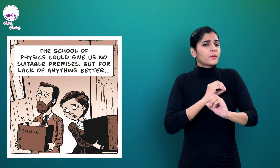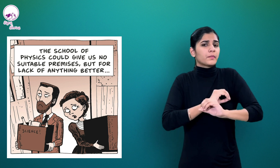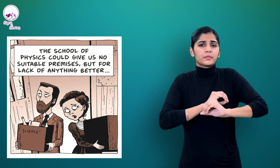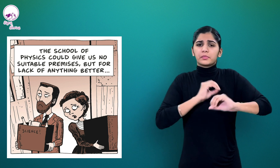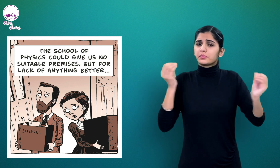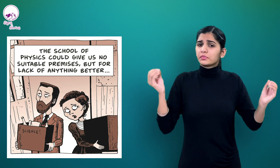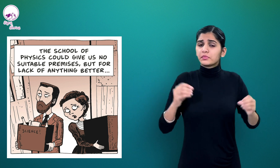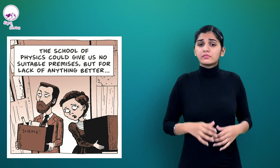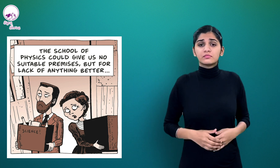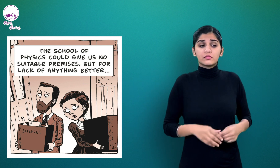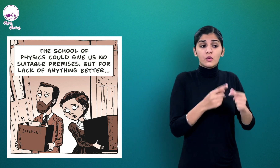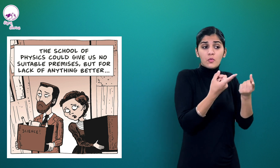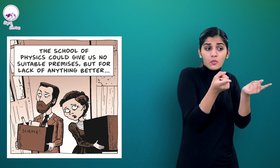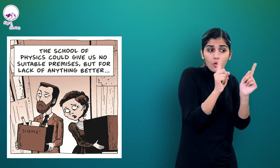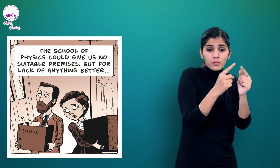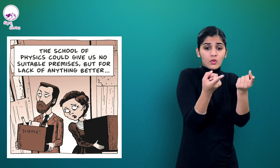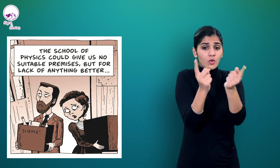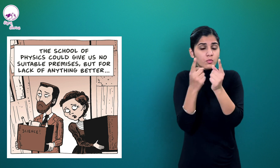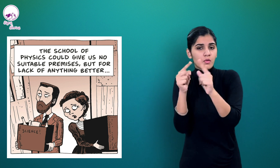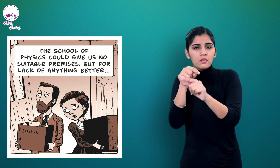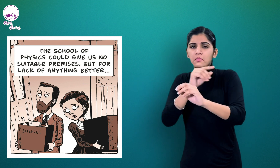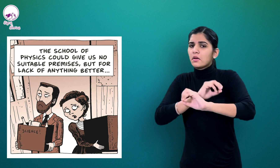of anything better,